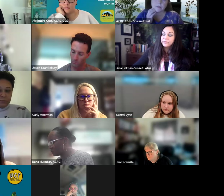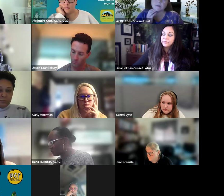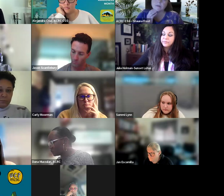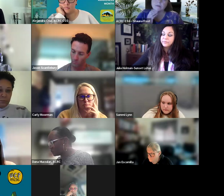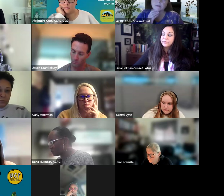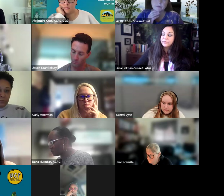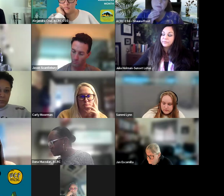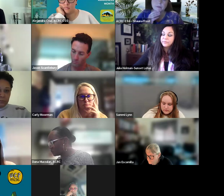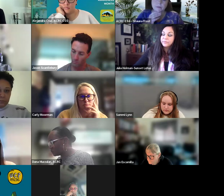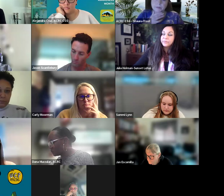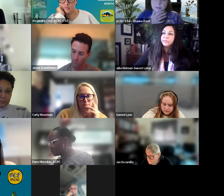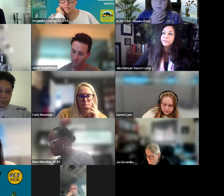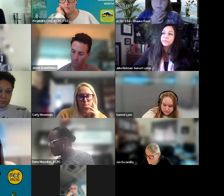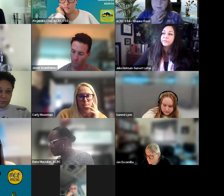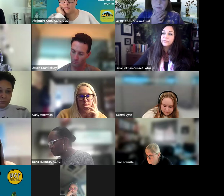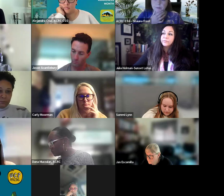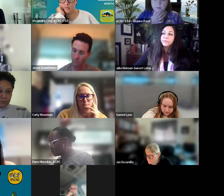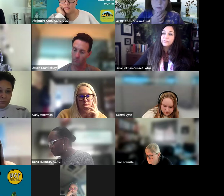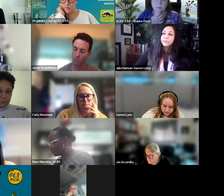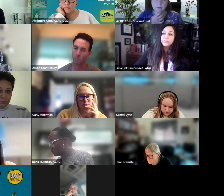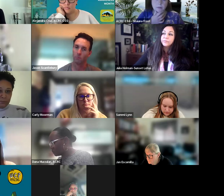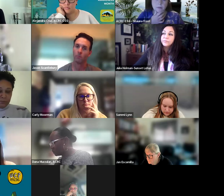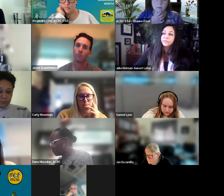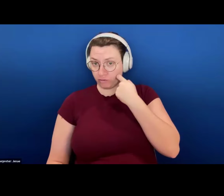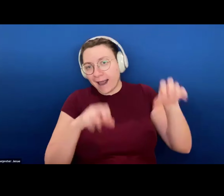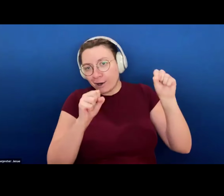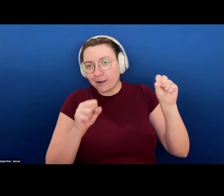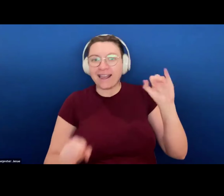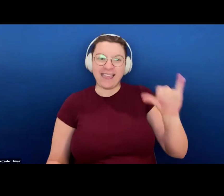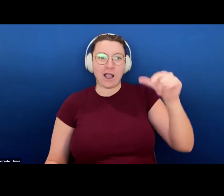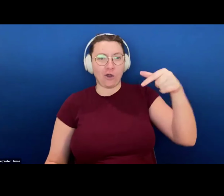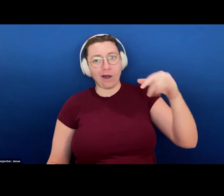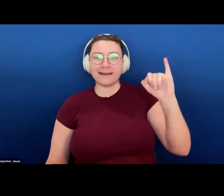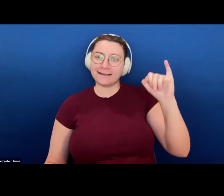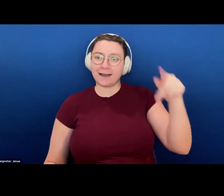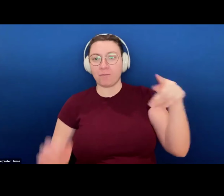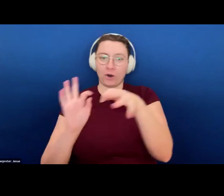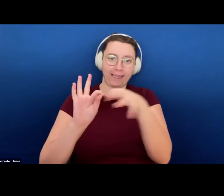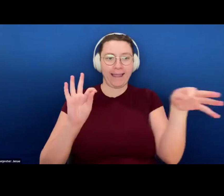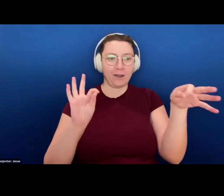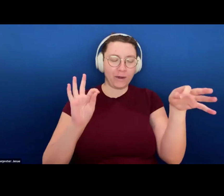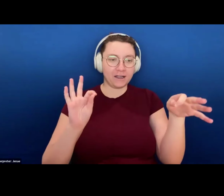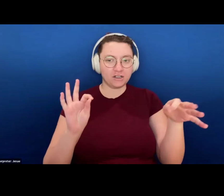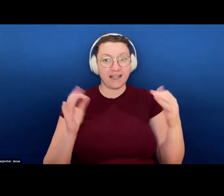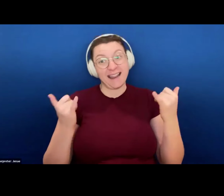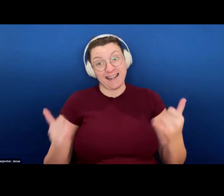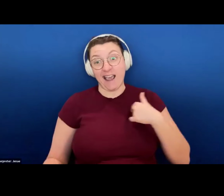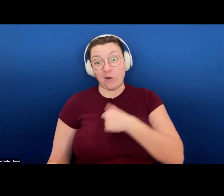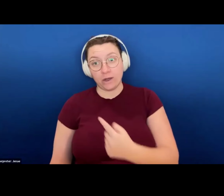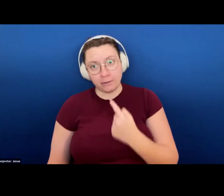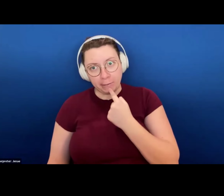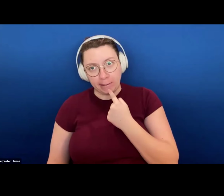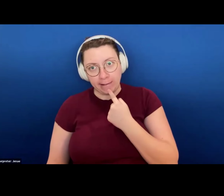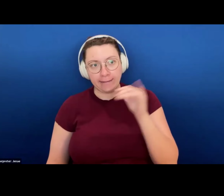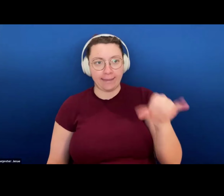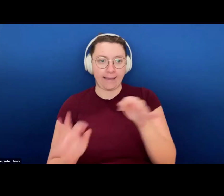And we've inherited this language of quality incentive program, which we now regret that